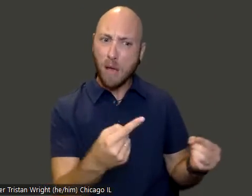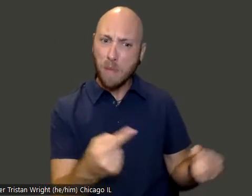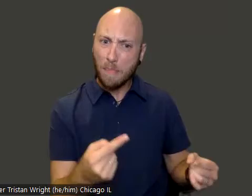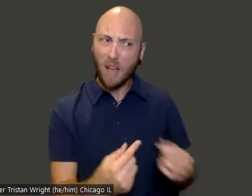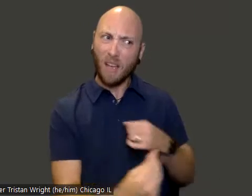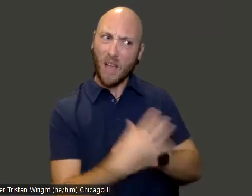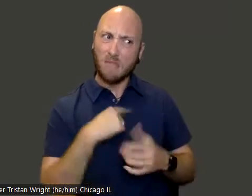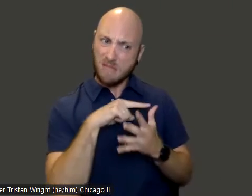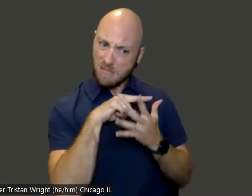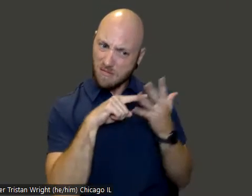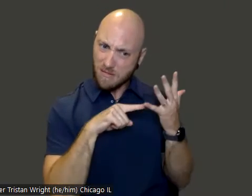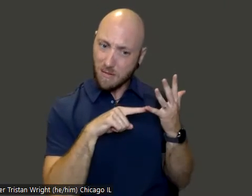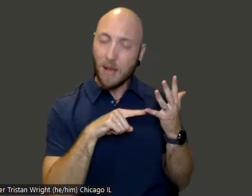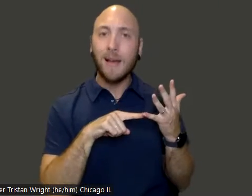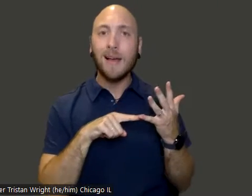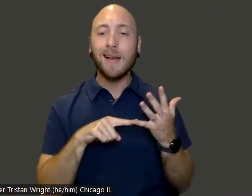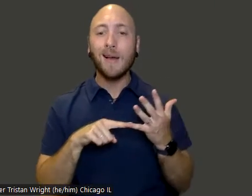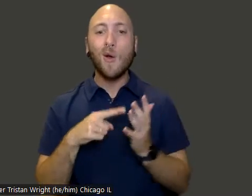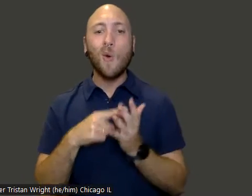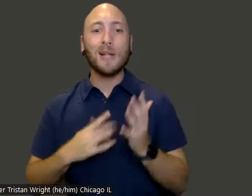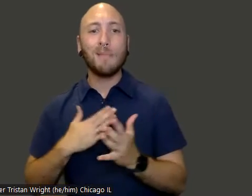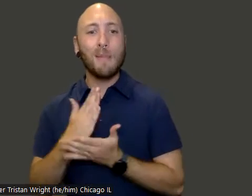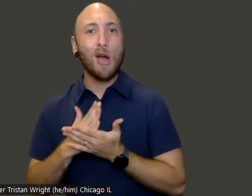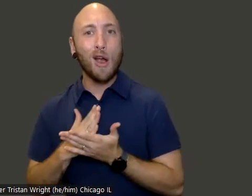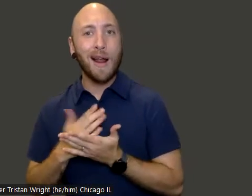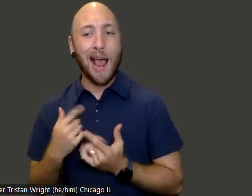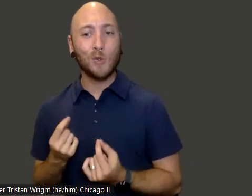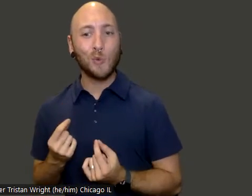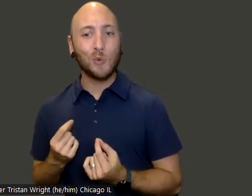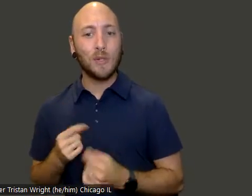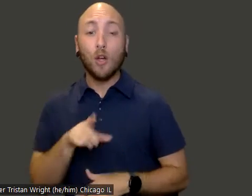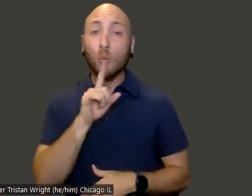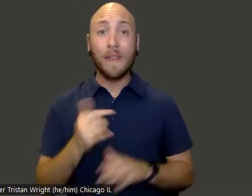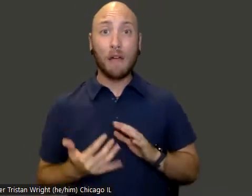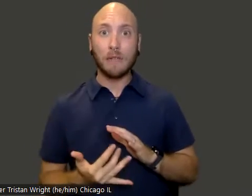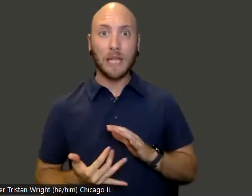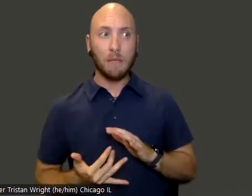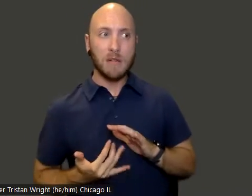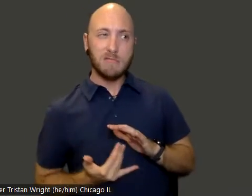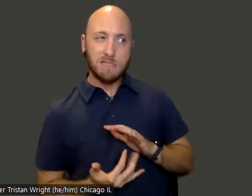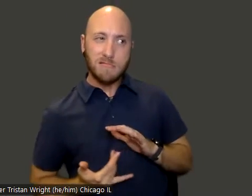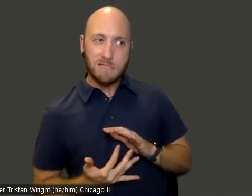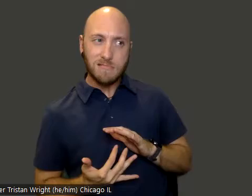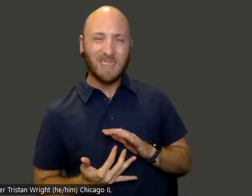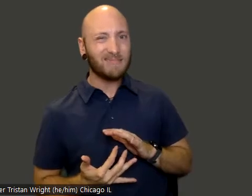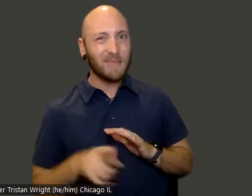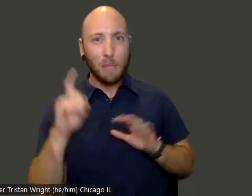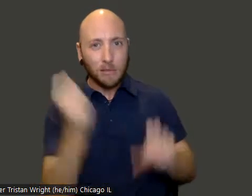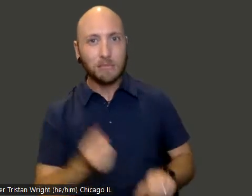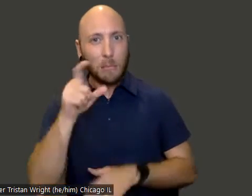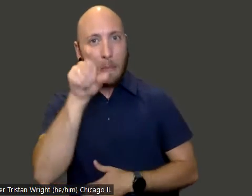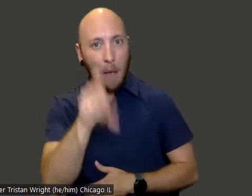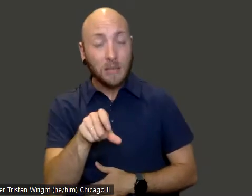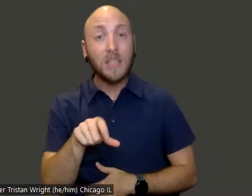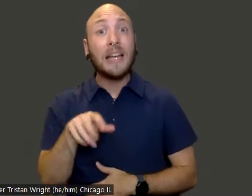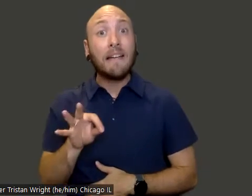Because I want to be free of this resentment. Because if I'm not free of this stuff, I start harboring these things. I hold on to them,